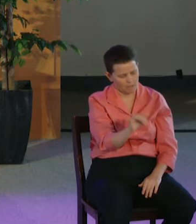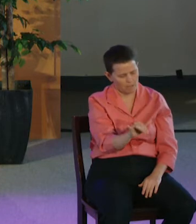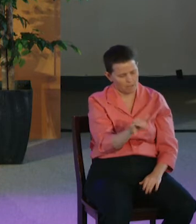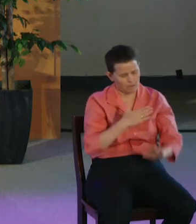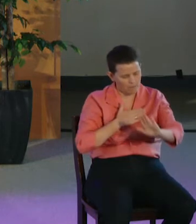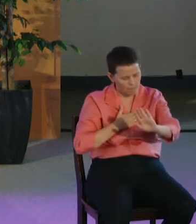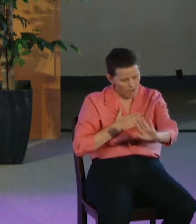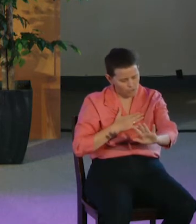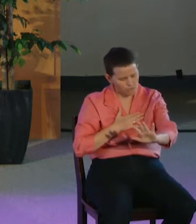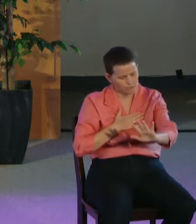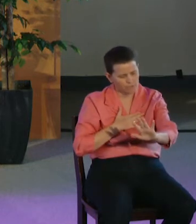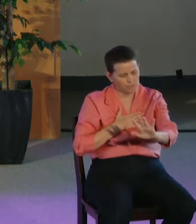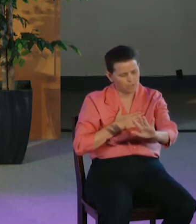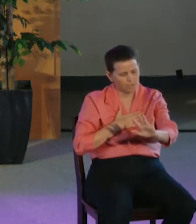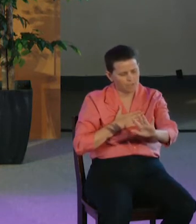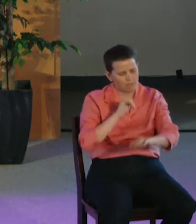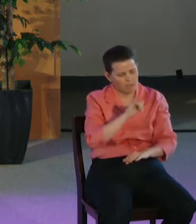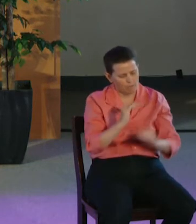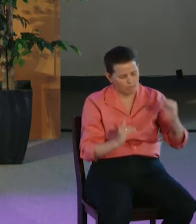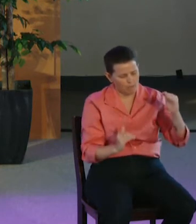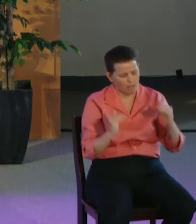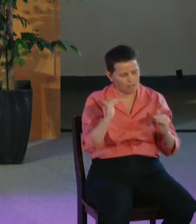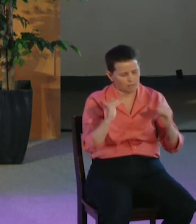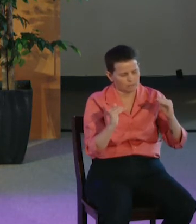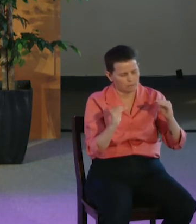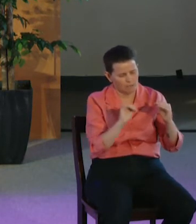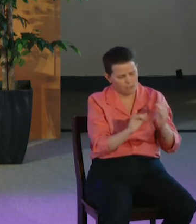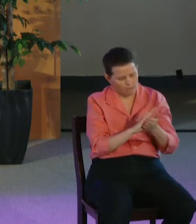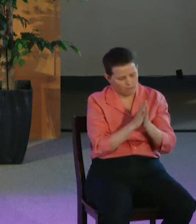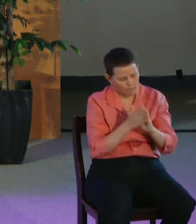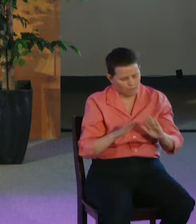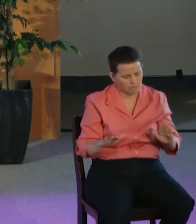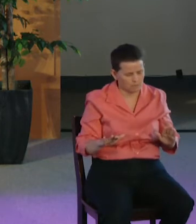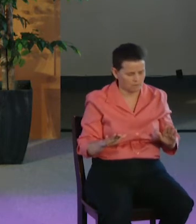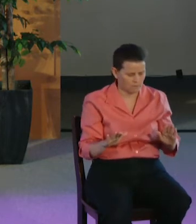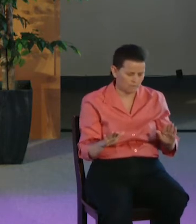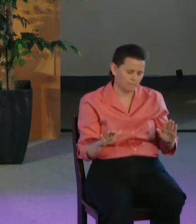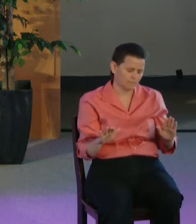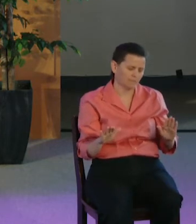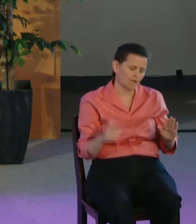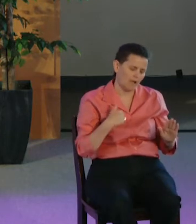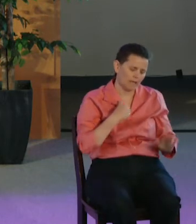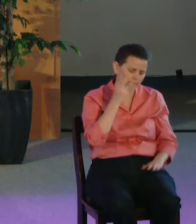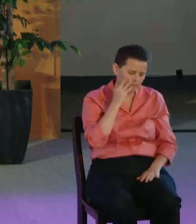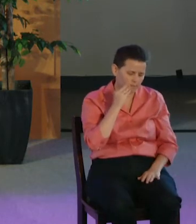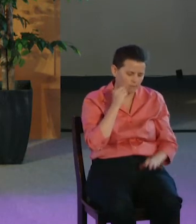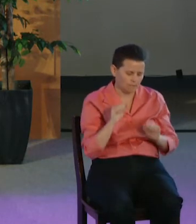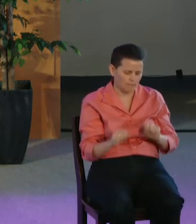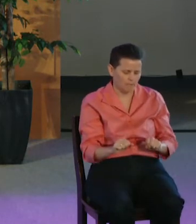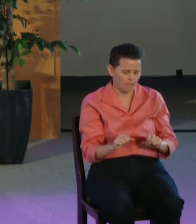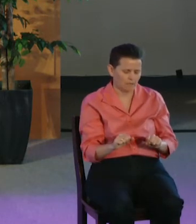that place of balance, into that place of peace, where the expression of love